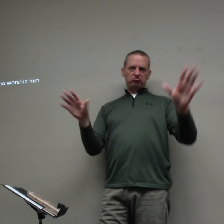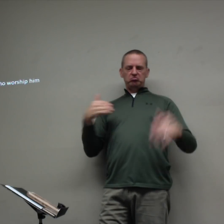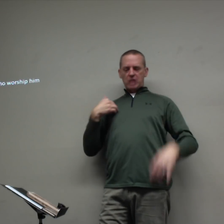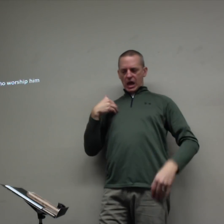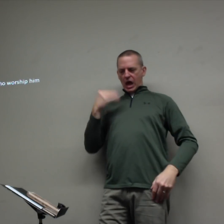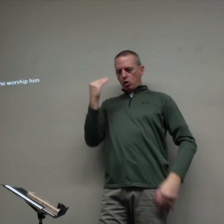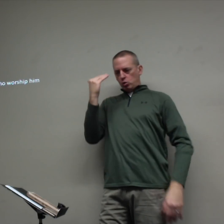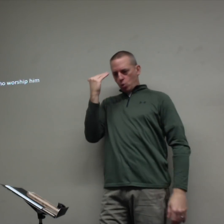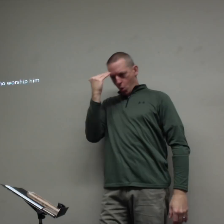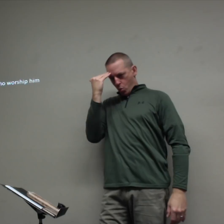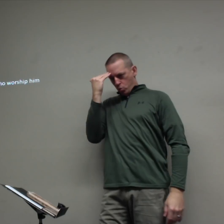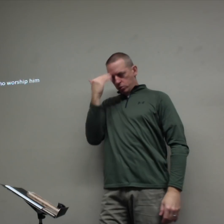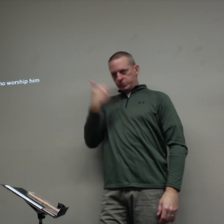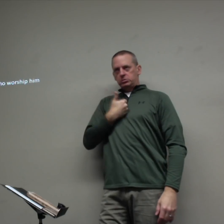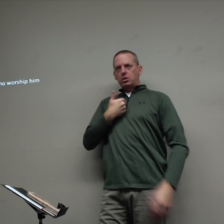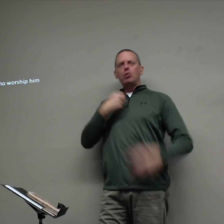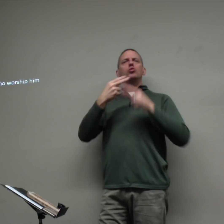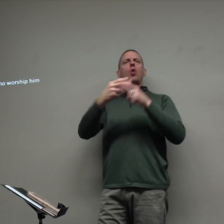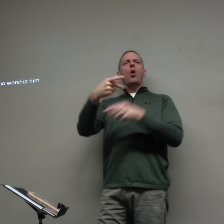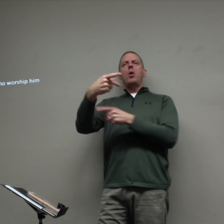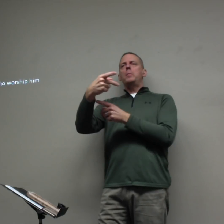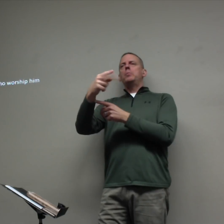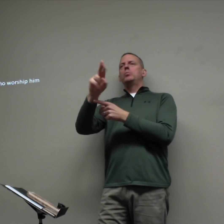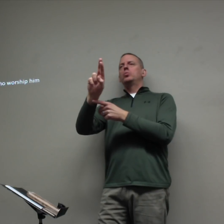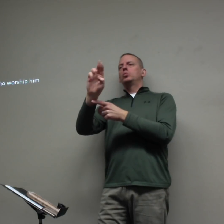We don't care. We know ourselves.